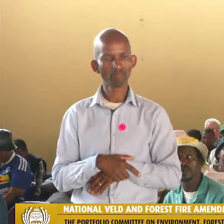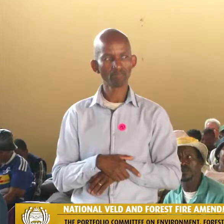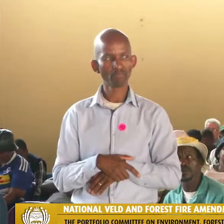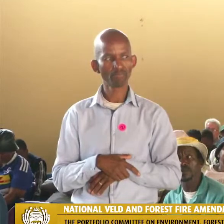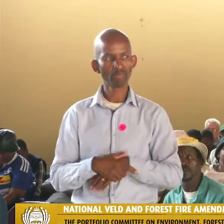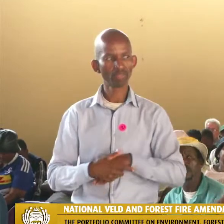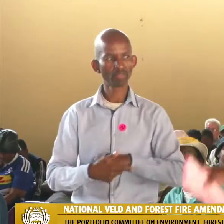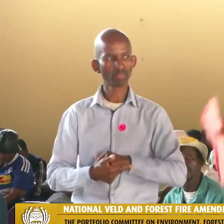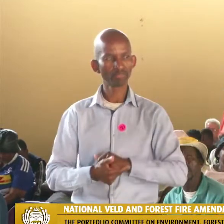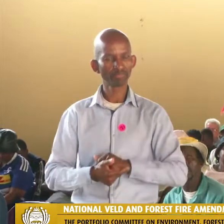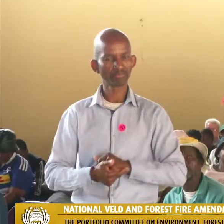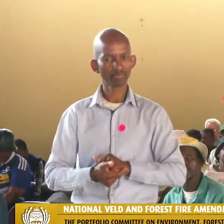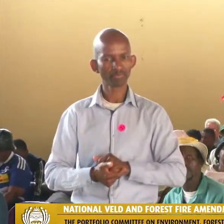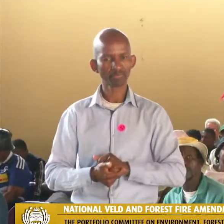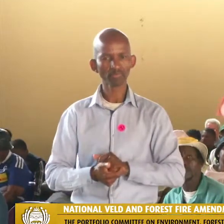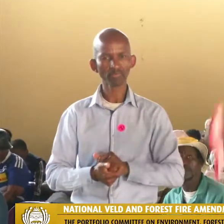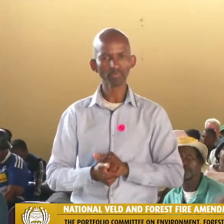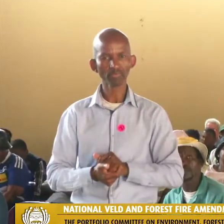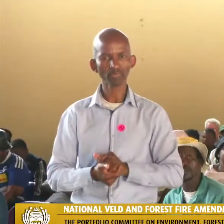outside.